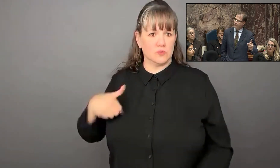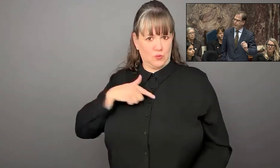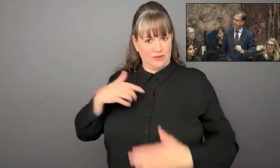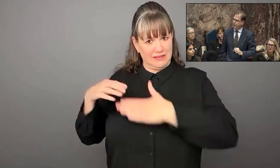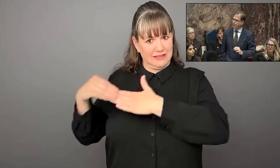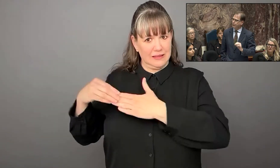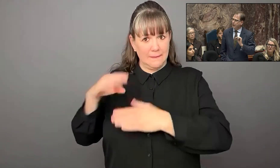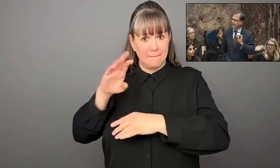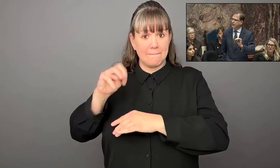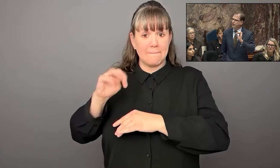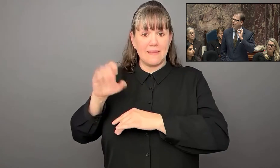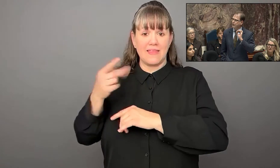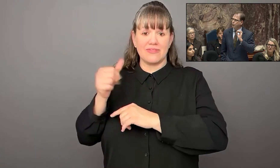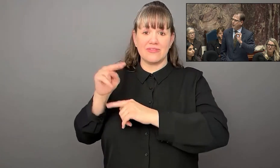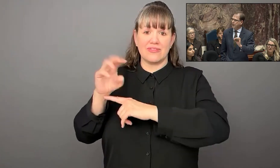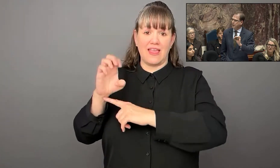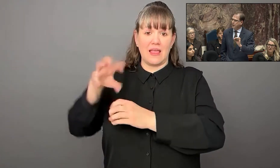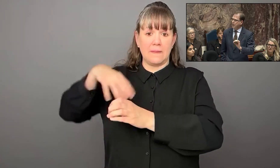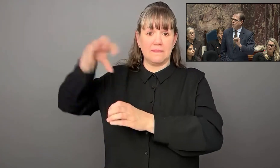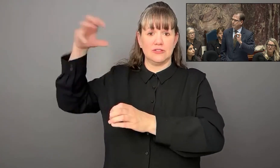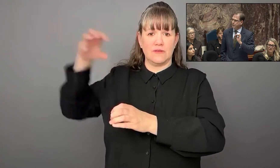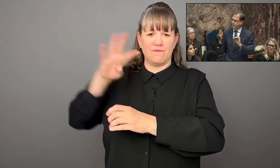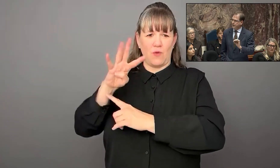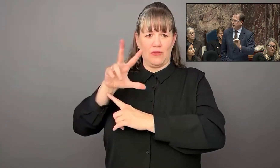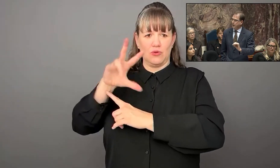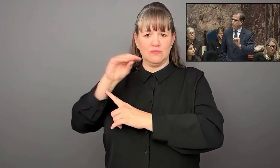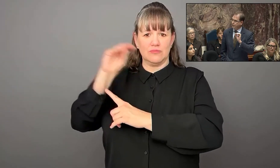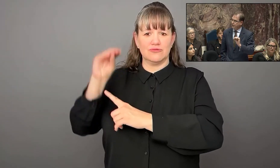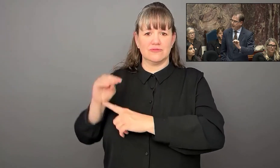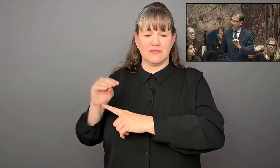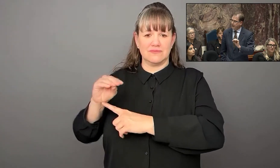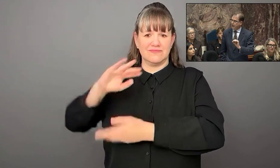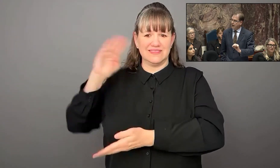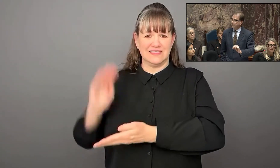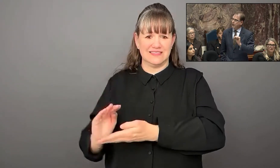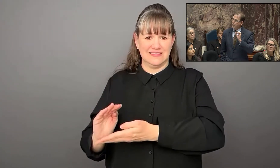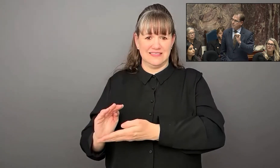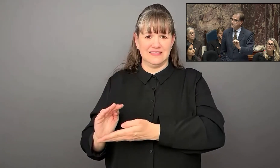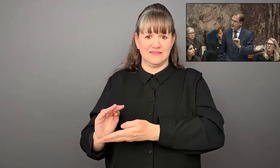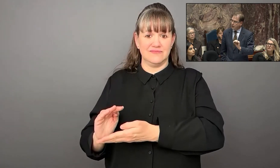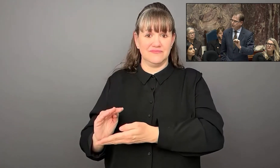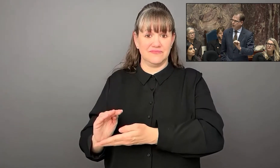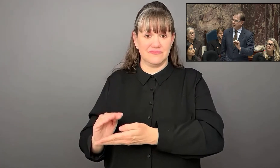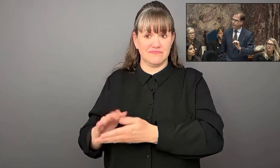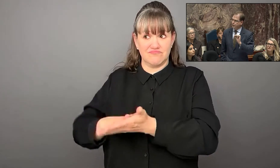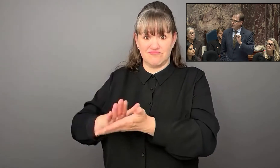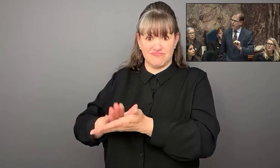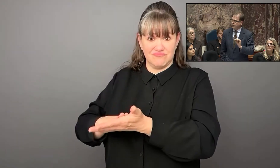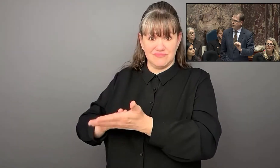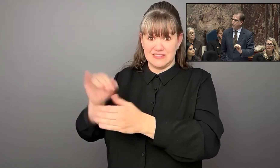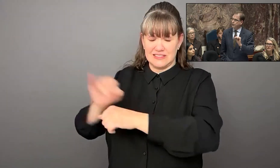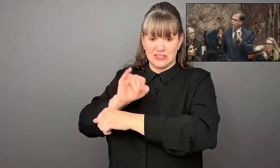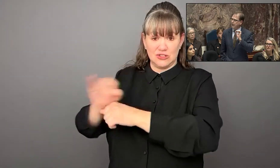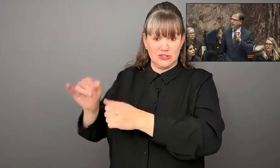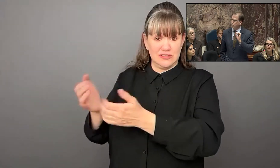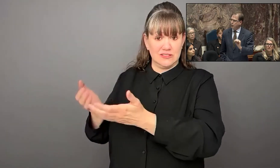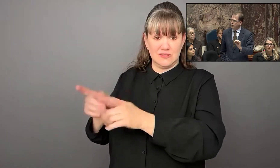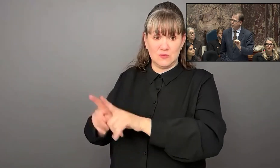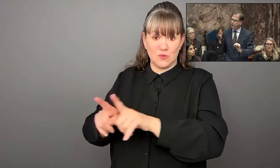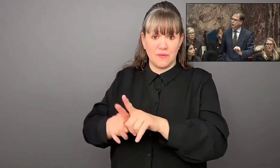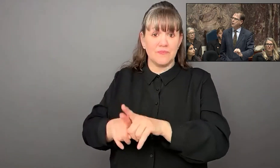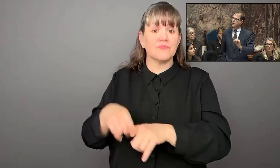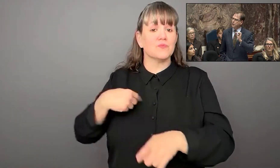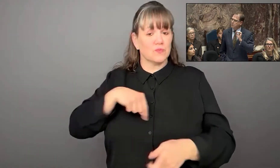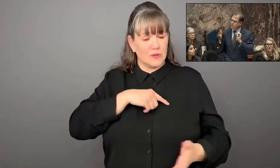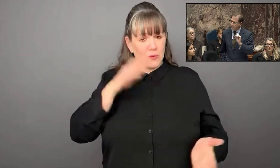and the industry deserves some credit for this as well, Honourable Speaker, I would say. And we are going to meet our targets for 2030. Do we have more